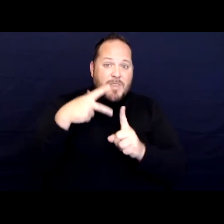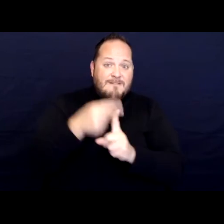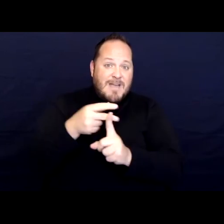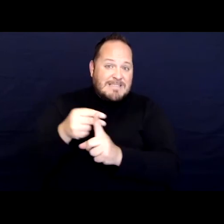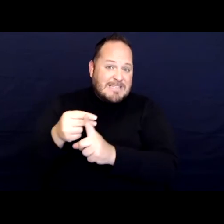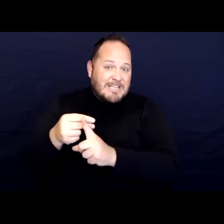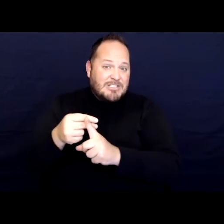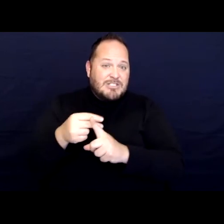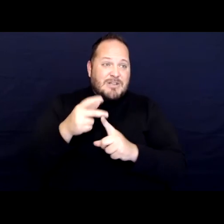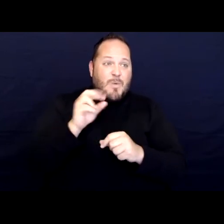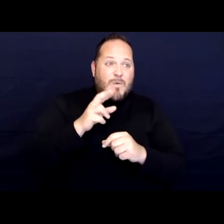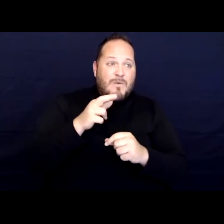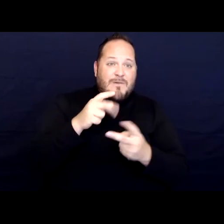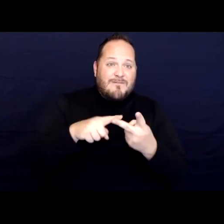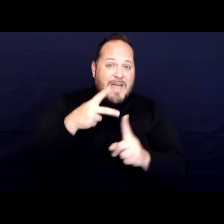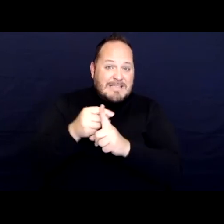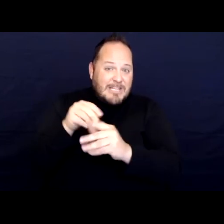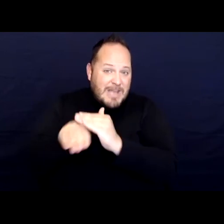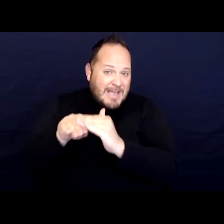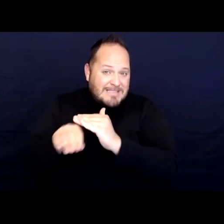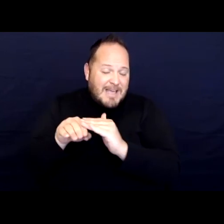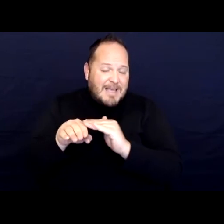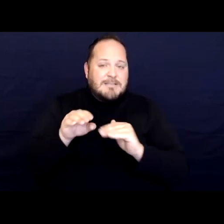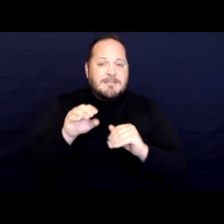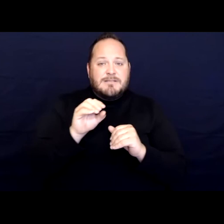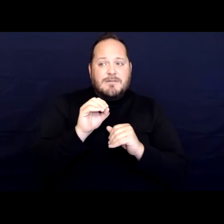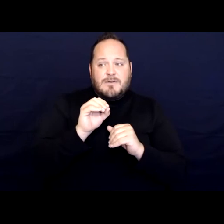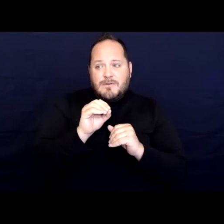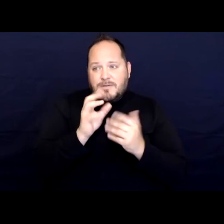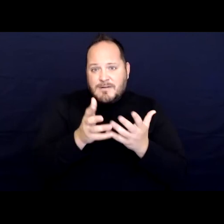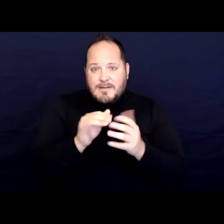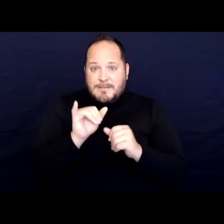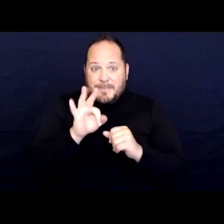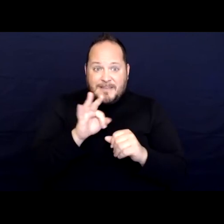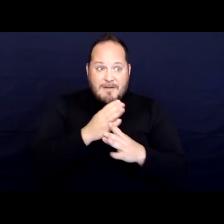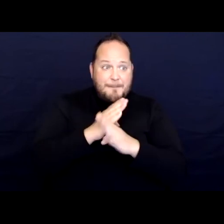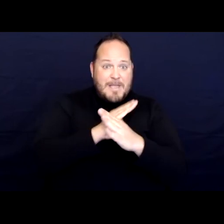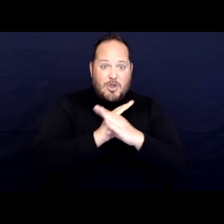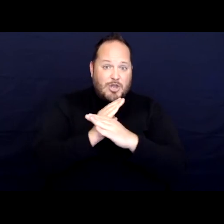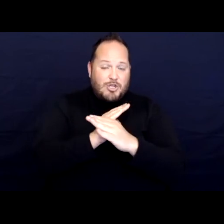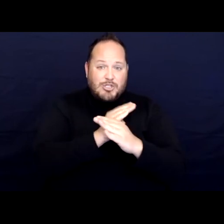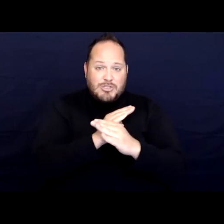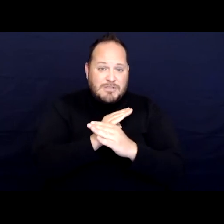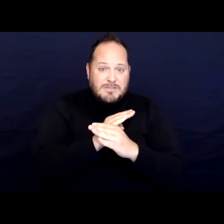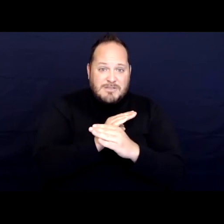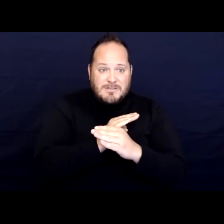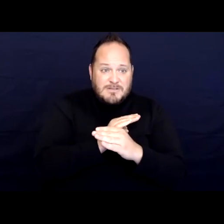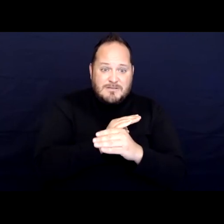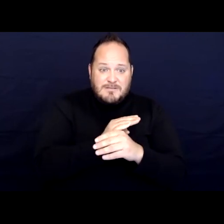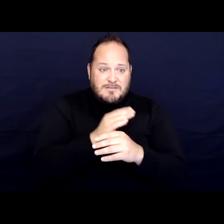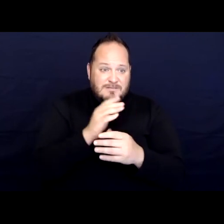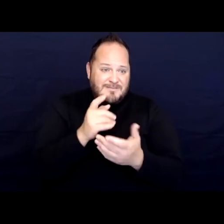vaccinations or vaccination access, or if there's barriers there to the parents in any